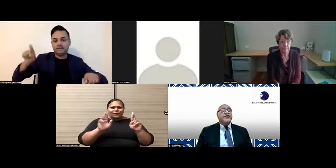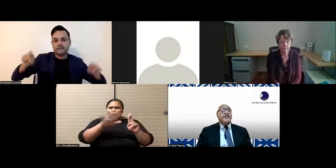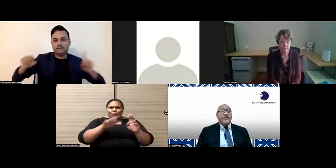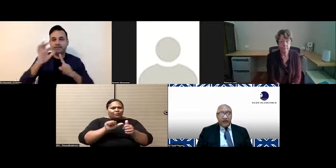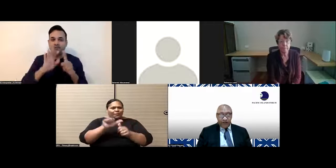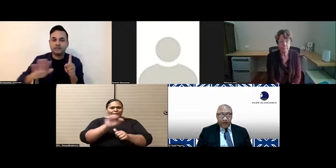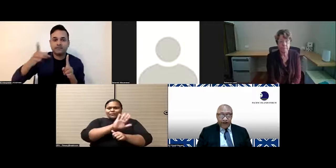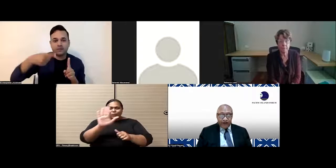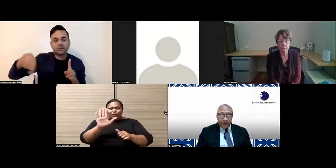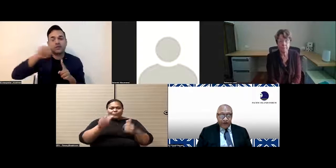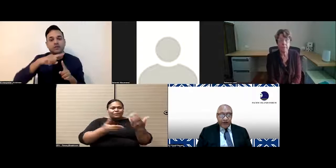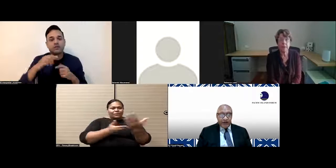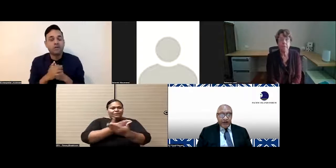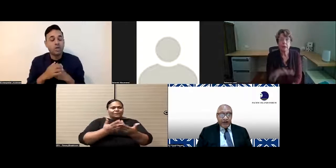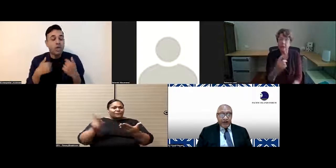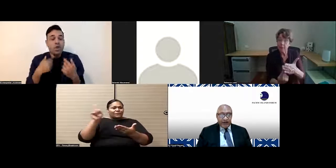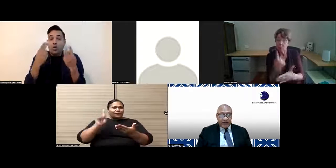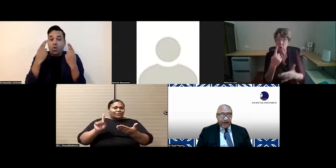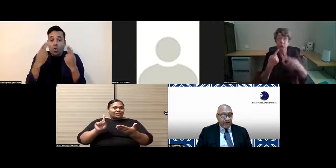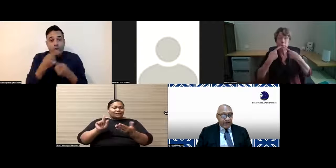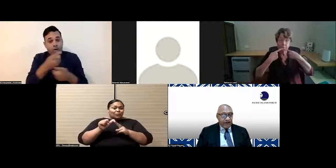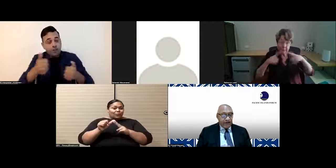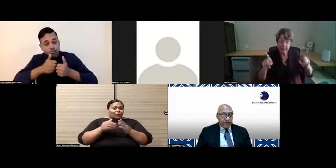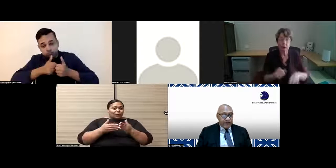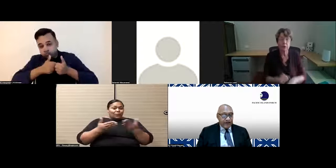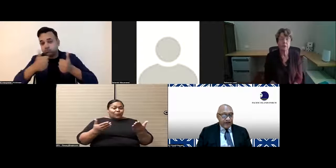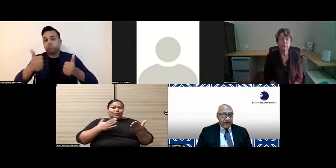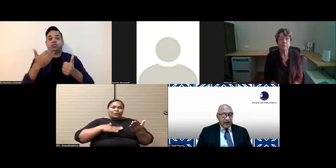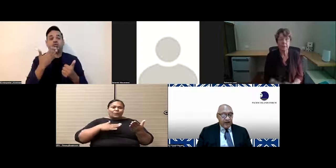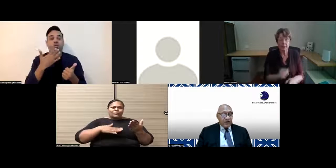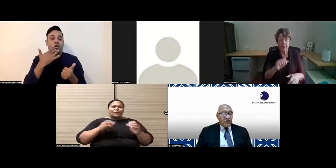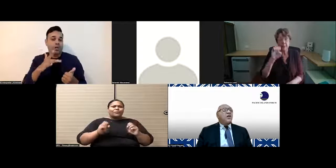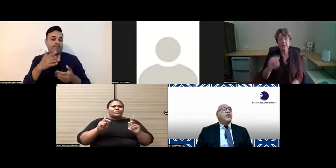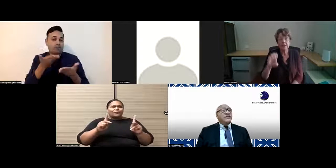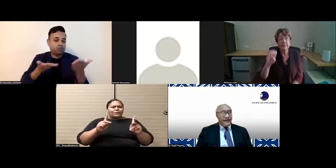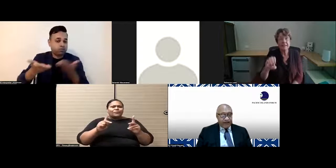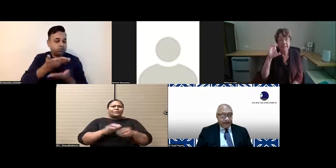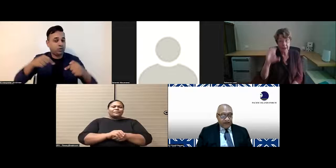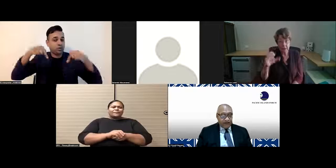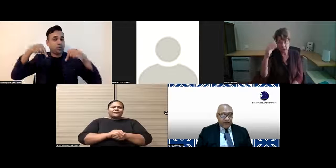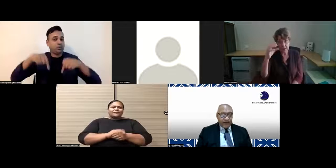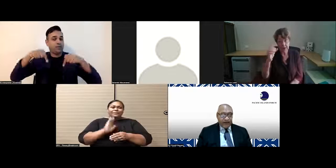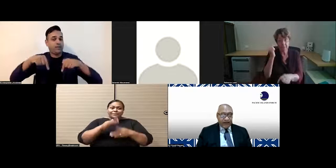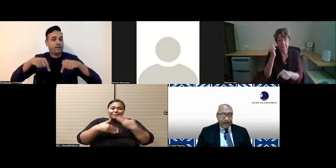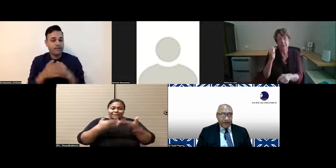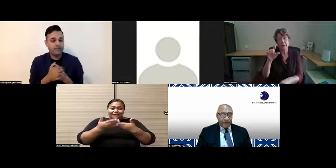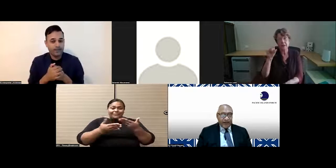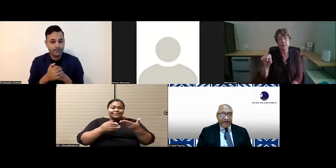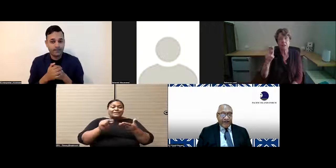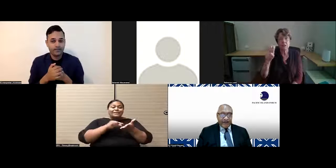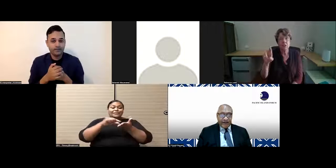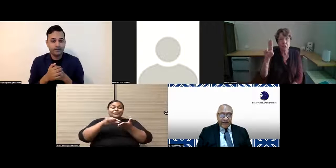this opportunity to convey to you Secretary General Tuna's well wishes for a